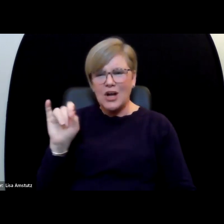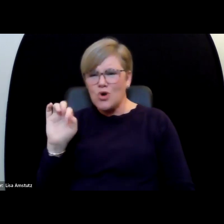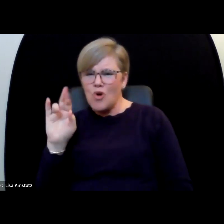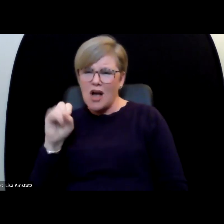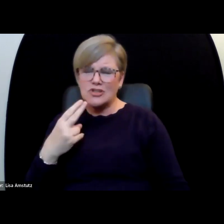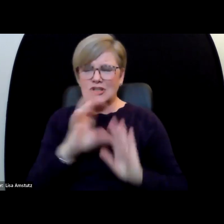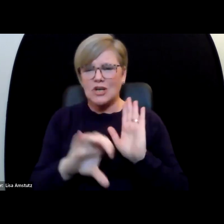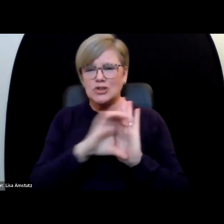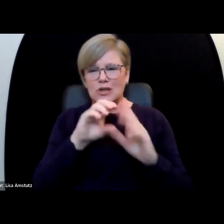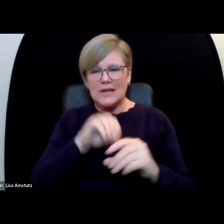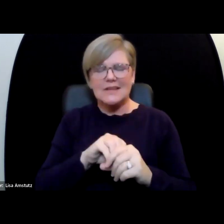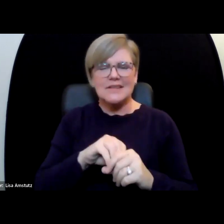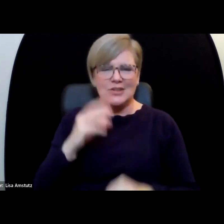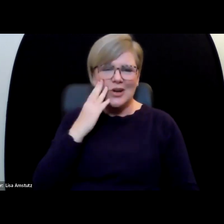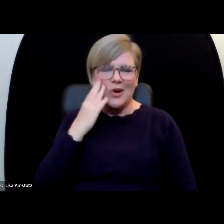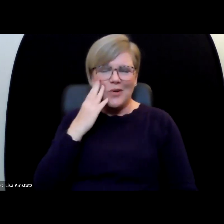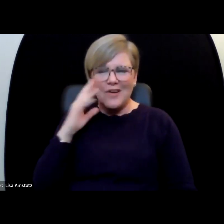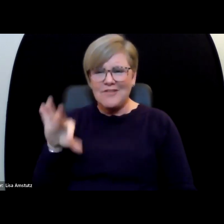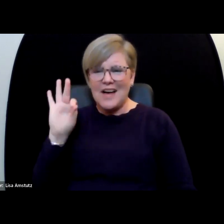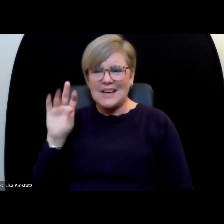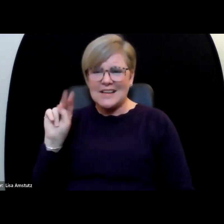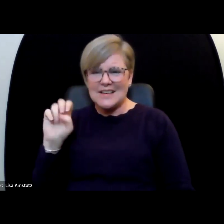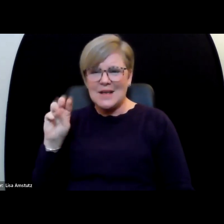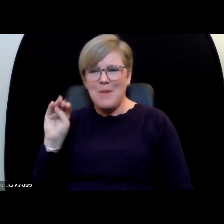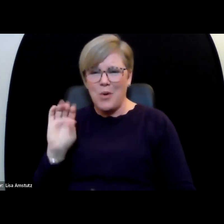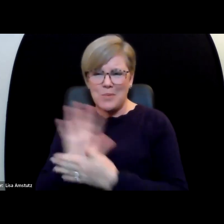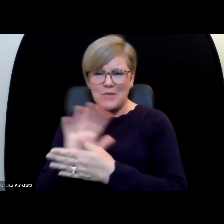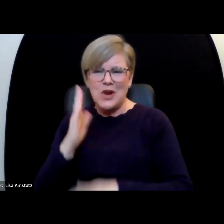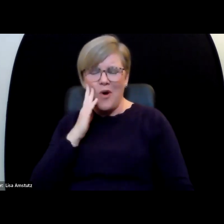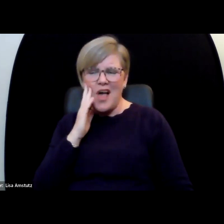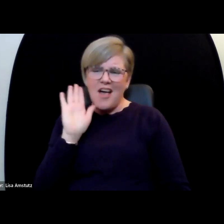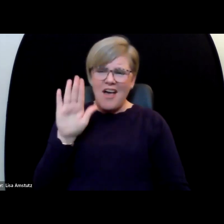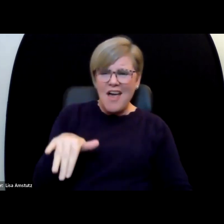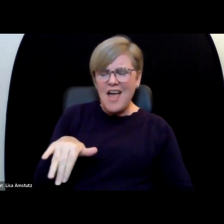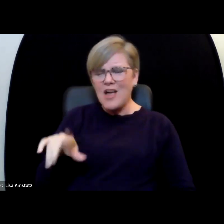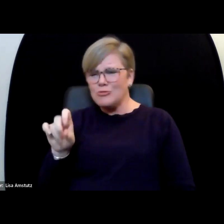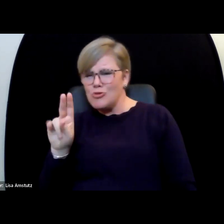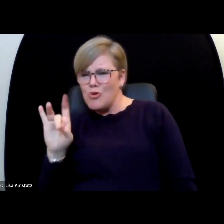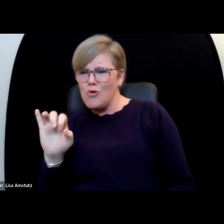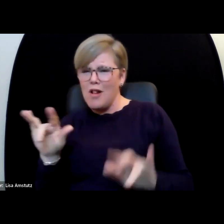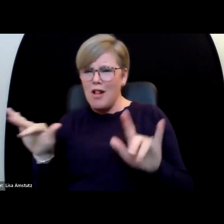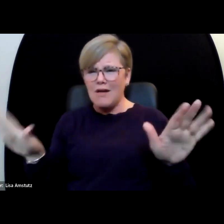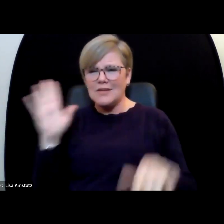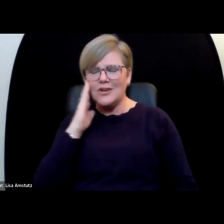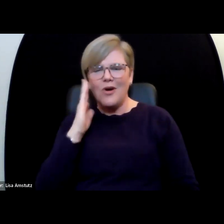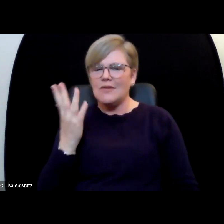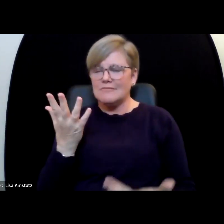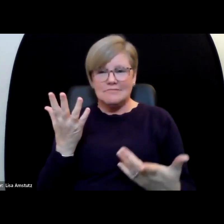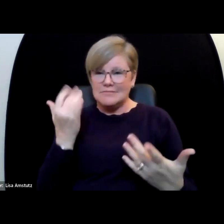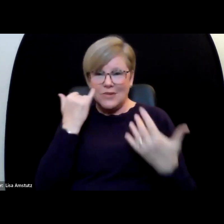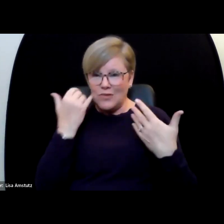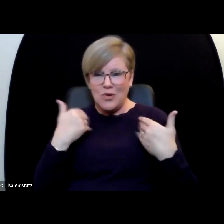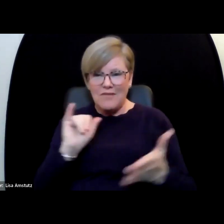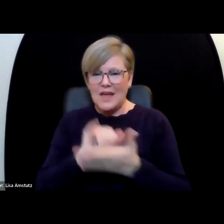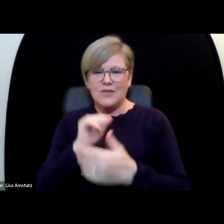right. That's kind of serotonin. And if you're not have enough serotonin, you will not believe it's all right, no matter what anyone says to you.